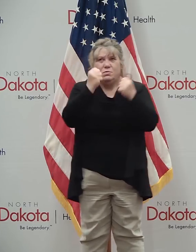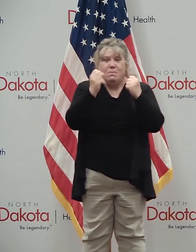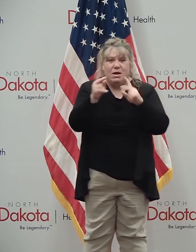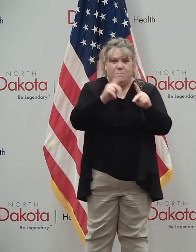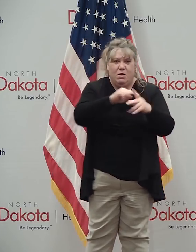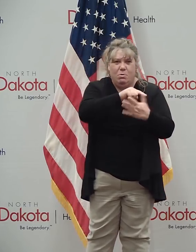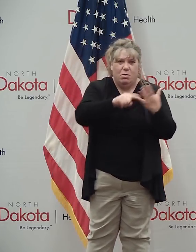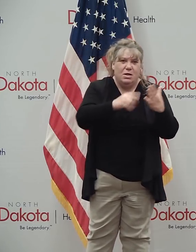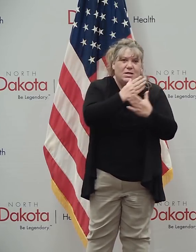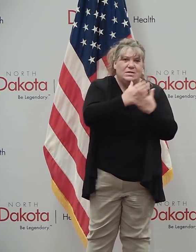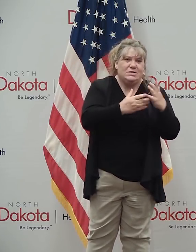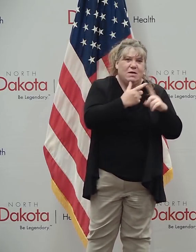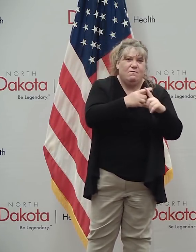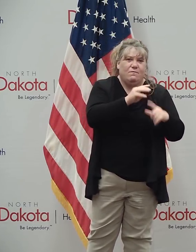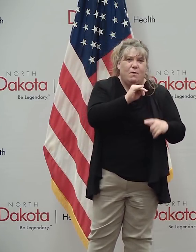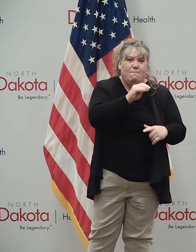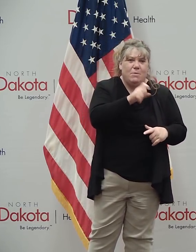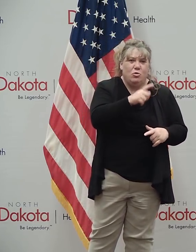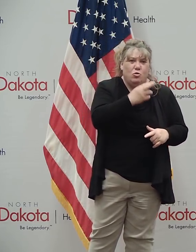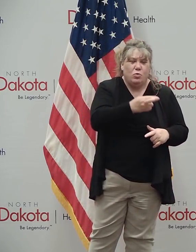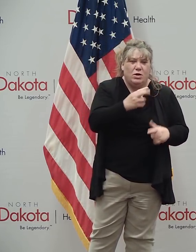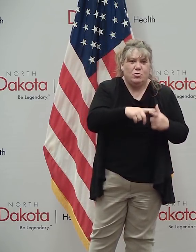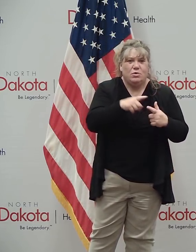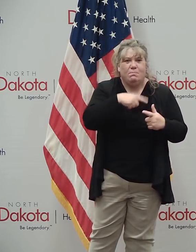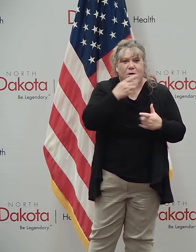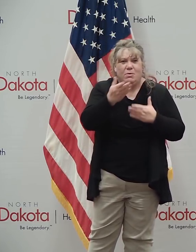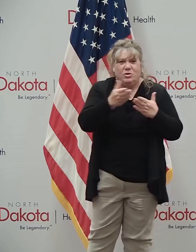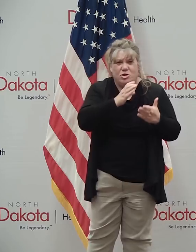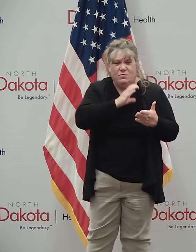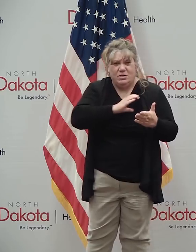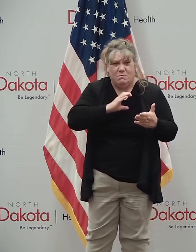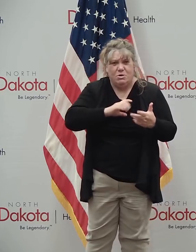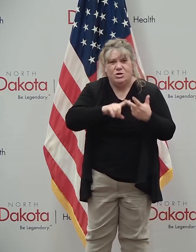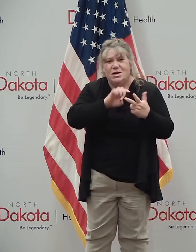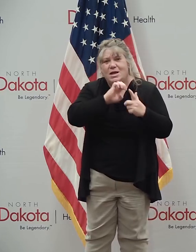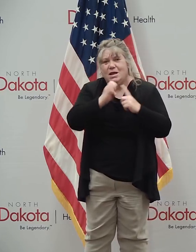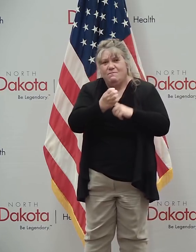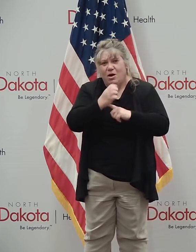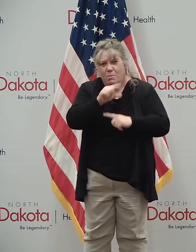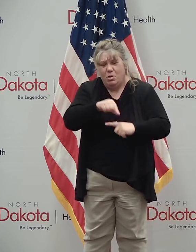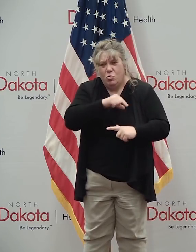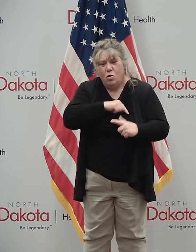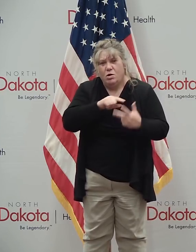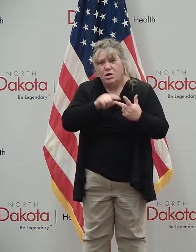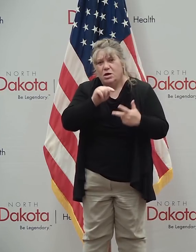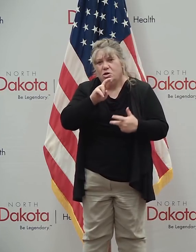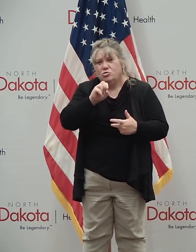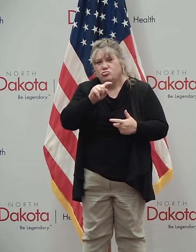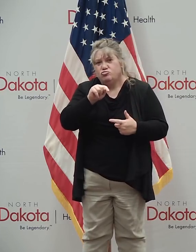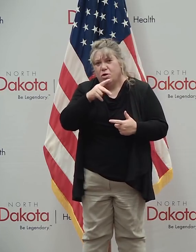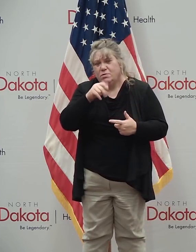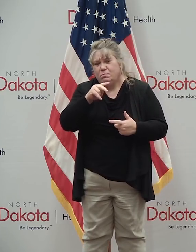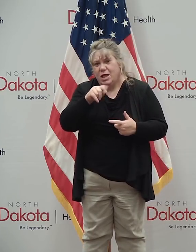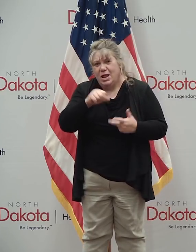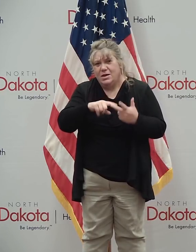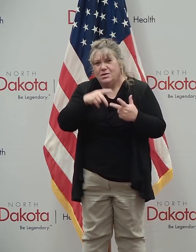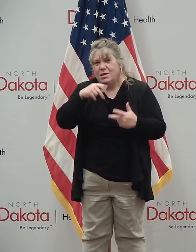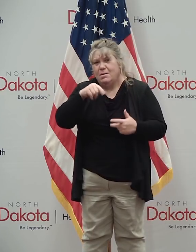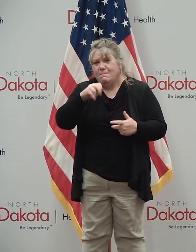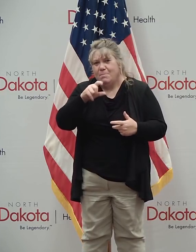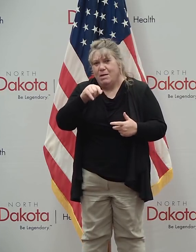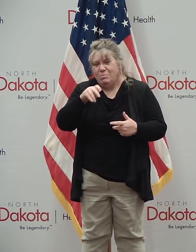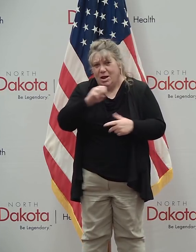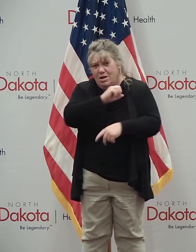from Mineral Resources, Public Service Commission, Environmental Quality, Trust Lands, Pipeline Authority, Office of OMB,